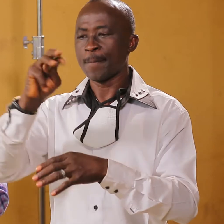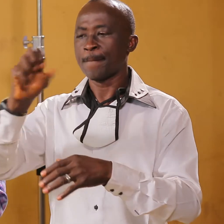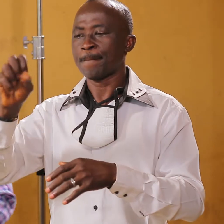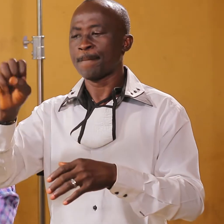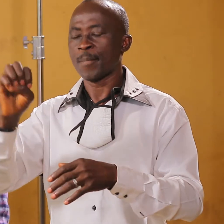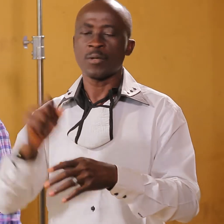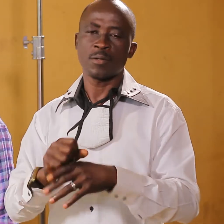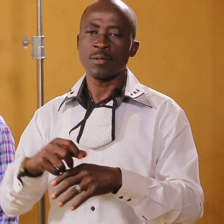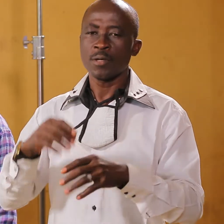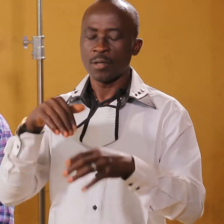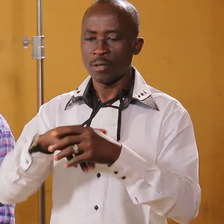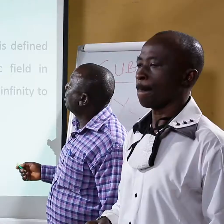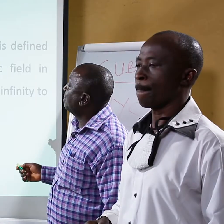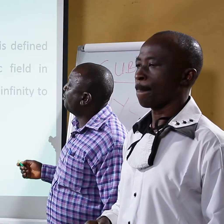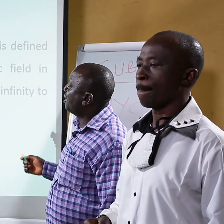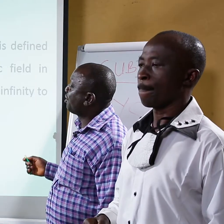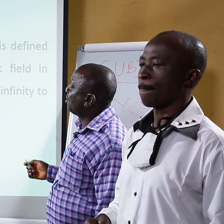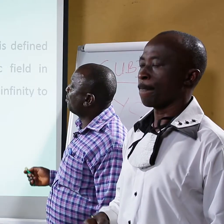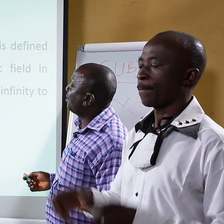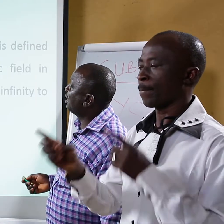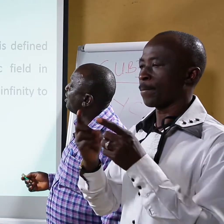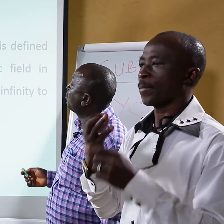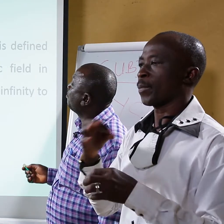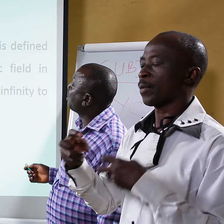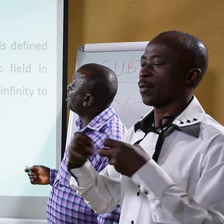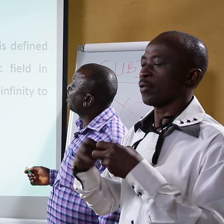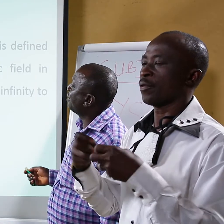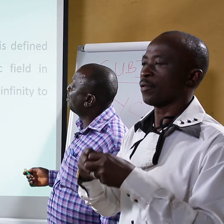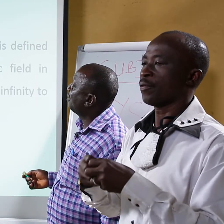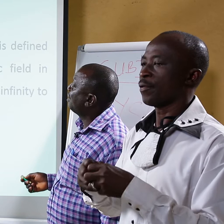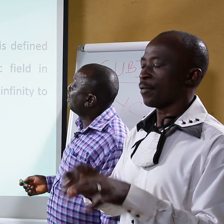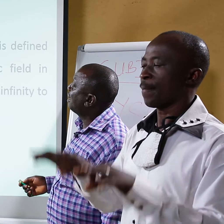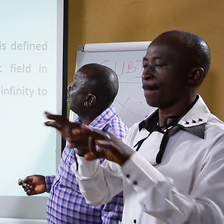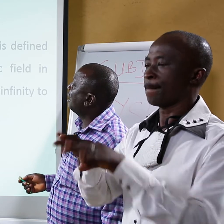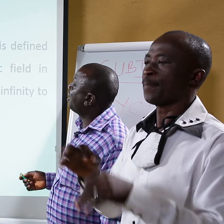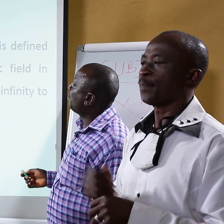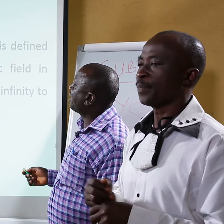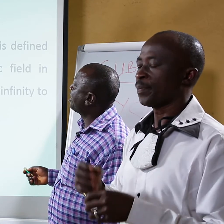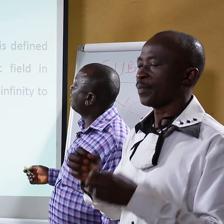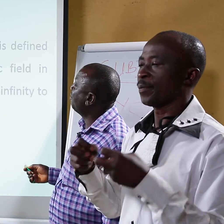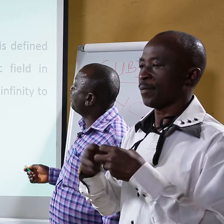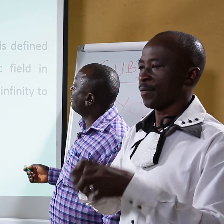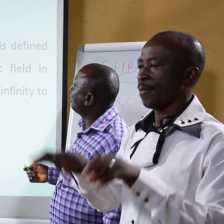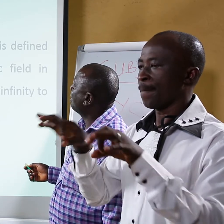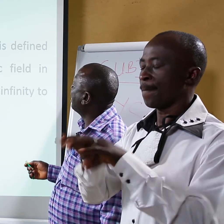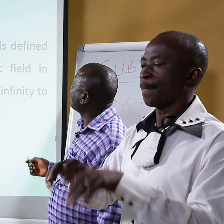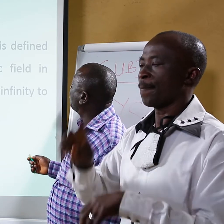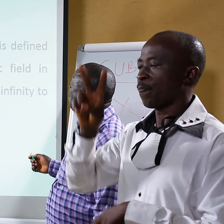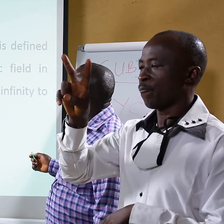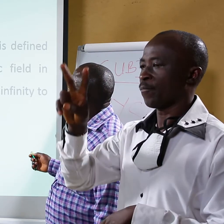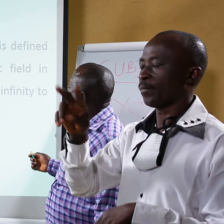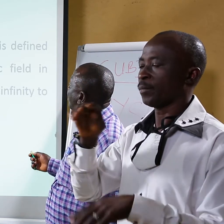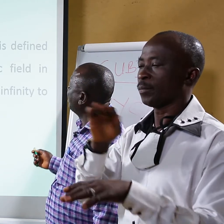have charges. Definition of electric potential. Electric potential V at